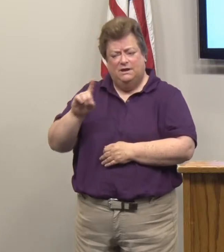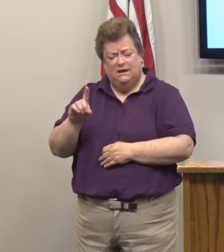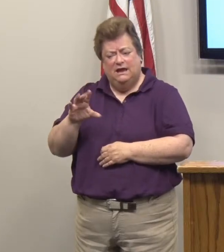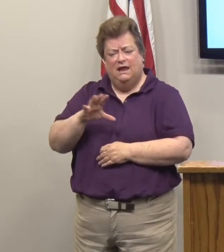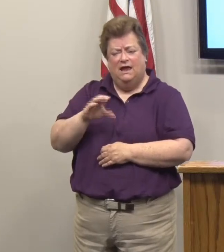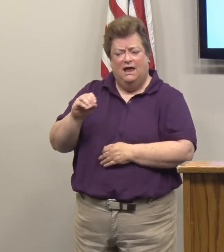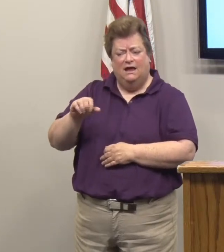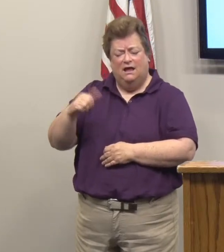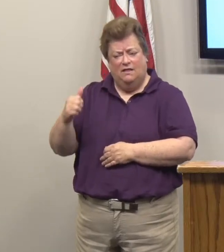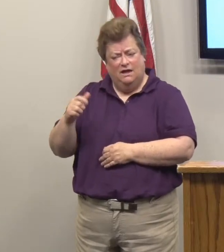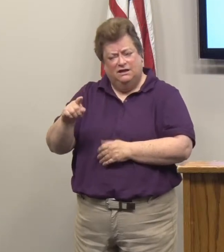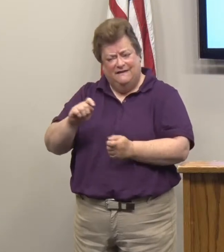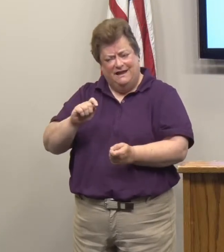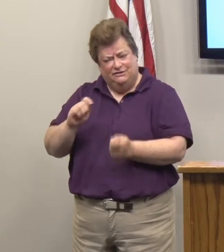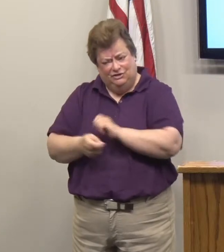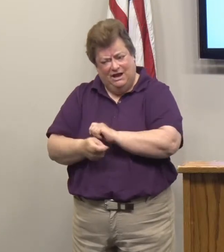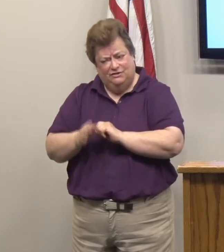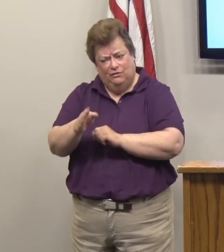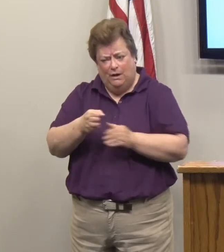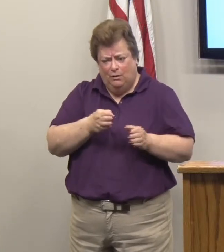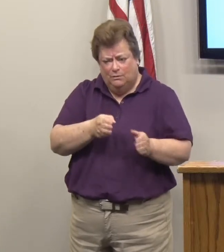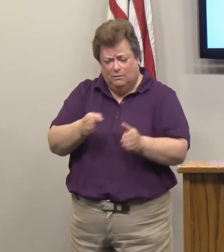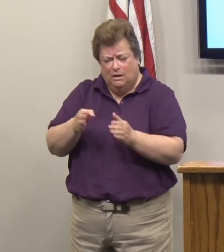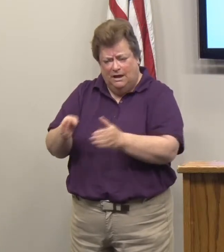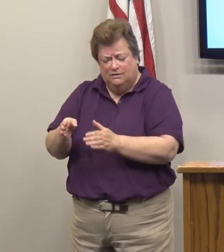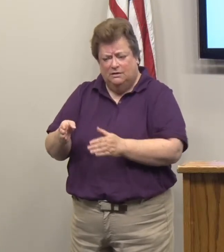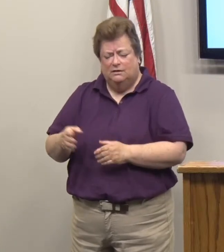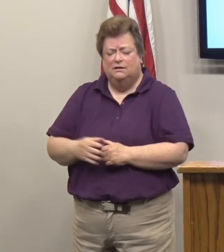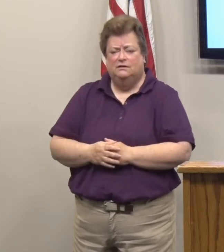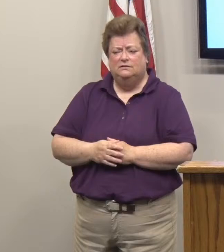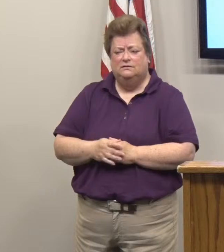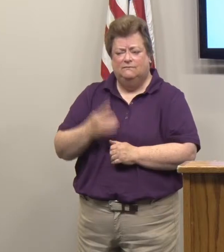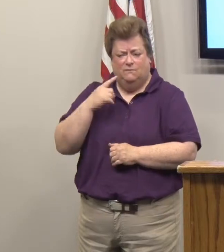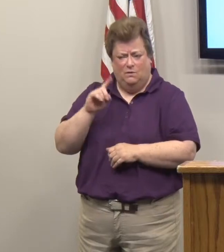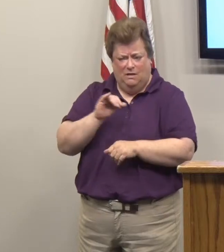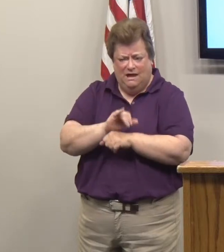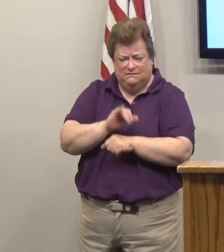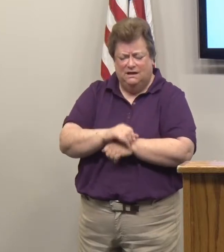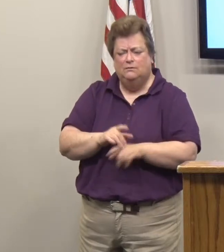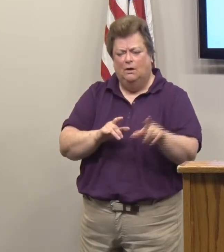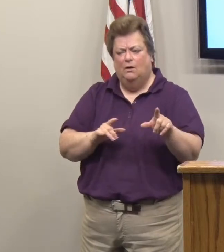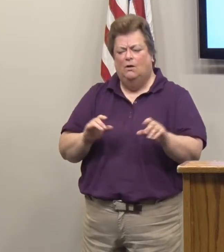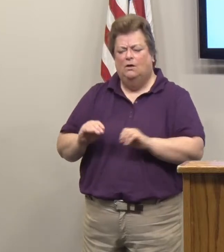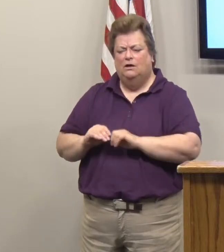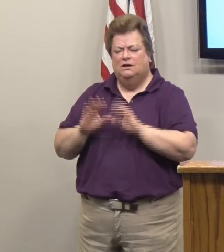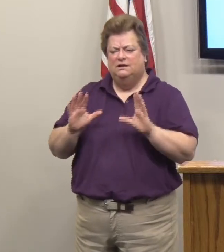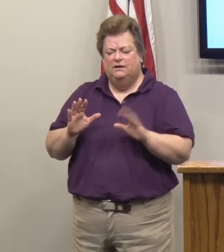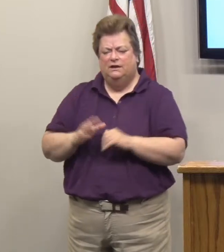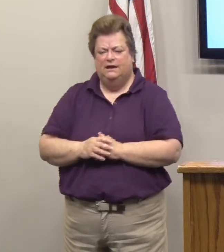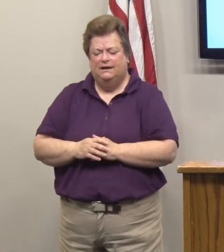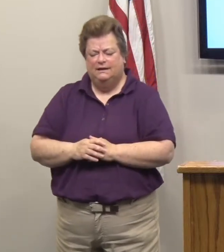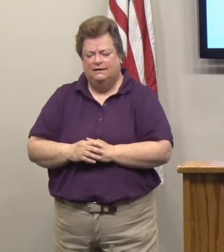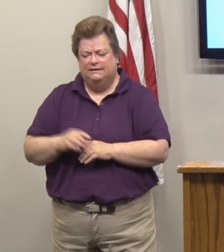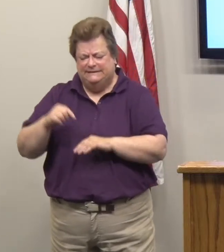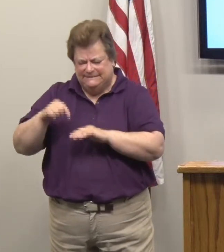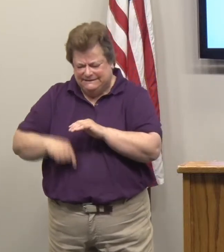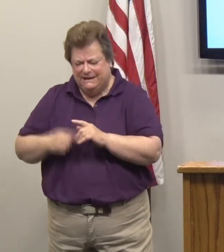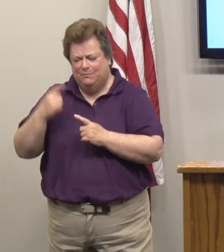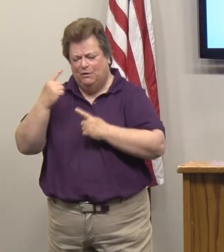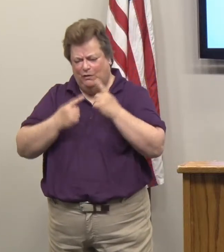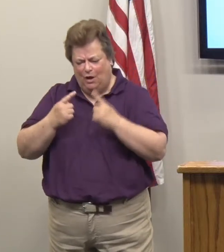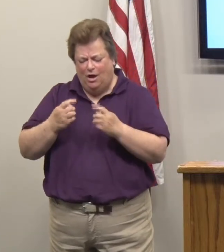seems that LTD was largely on the edges, blocking traffic and staying in the Hall of Justice when responding to the protest. Did LTD and